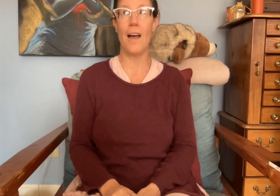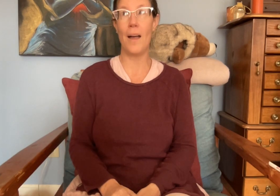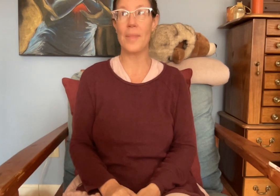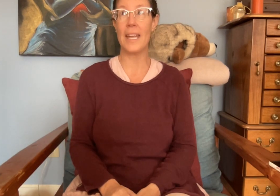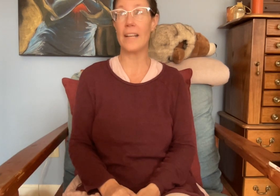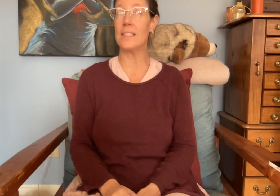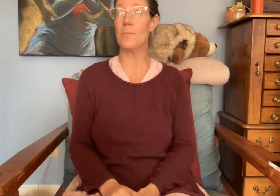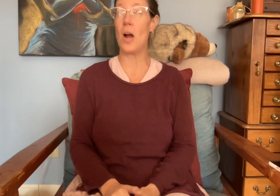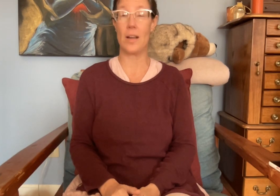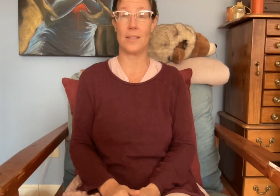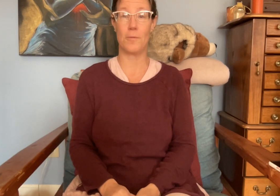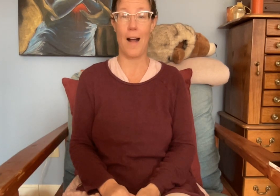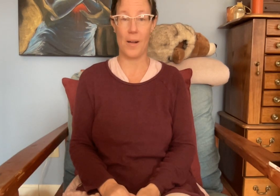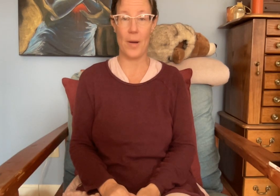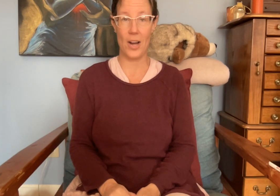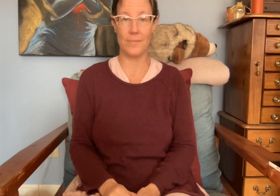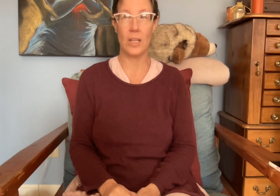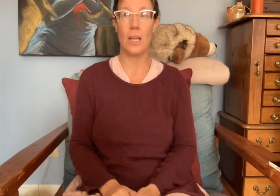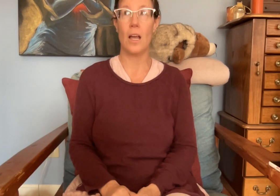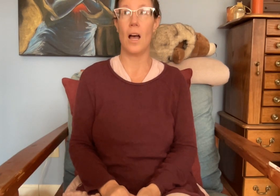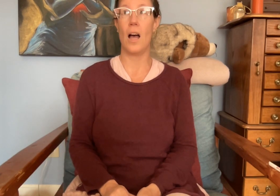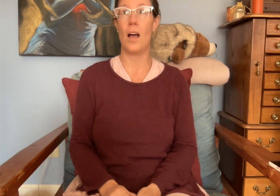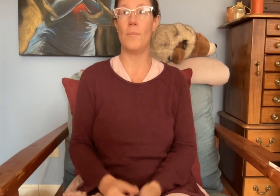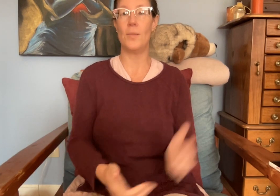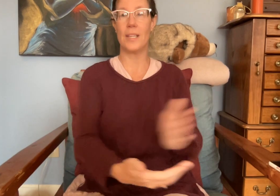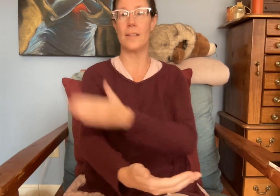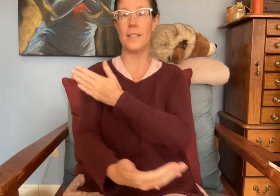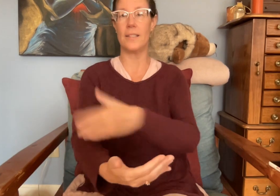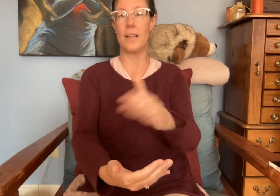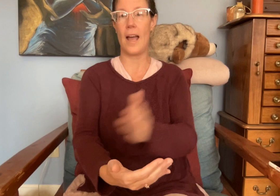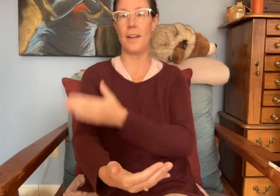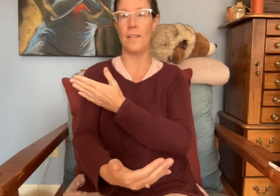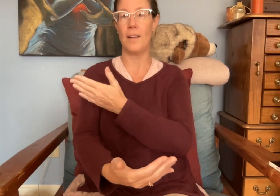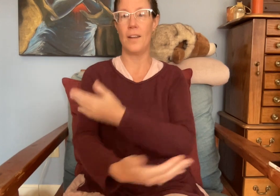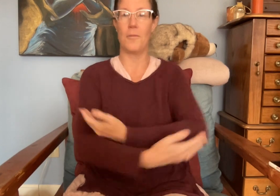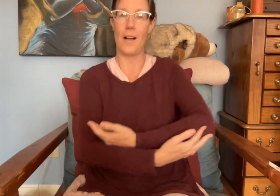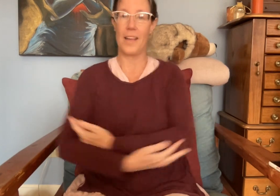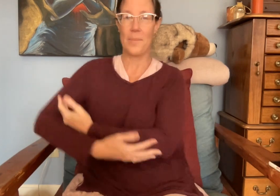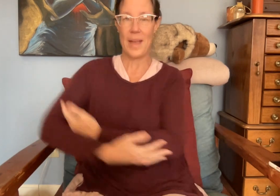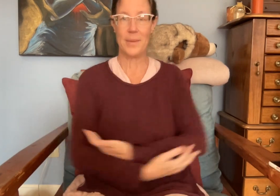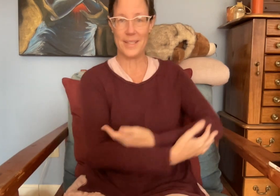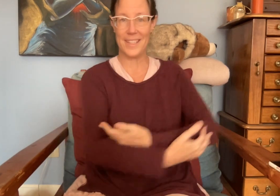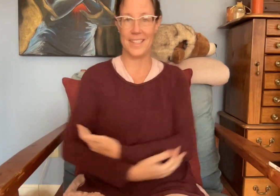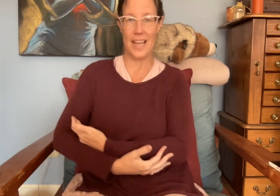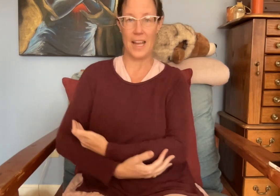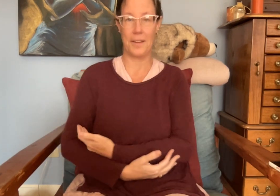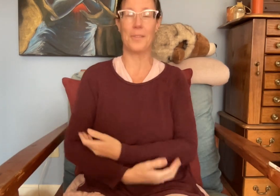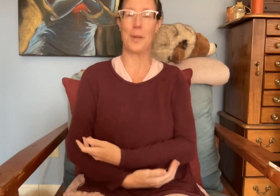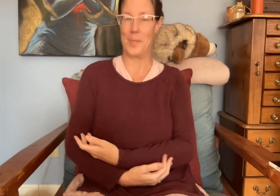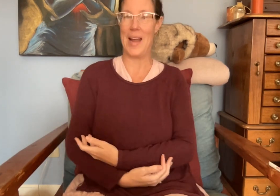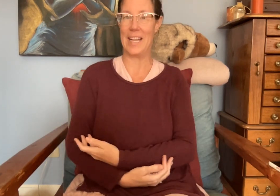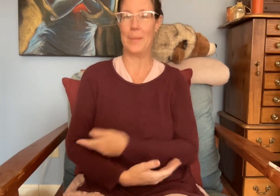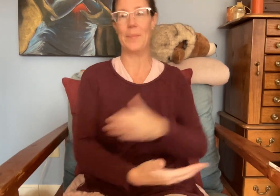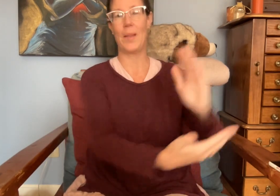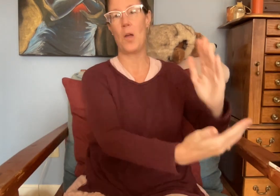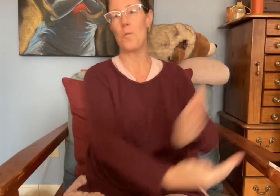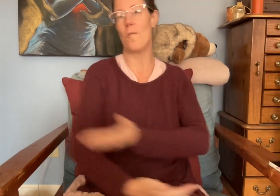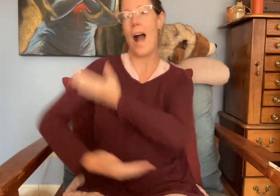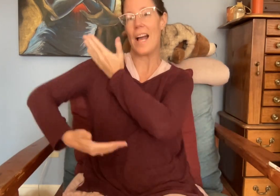The next part is the rock part. Music is this sign. Rocking a baby is this sign. We're combining them. Rock